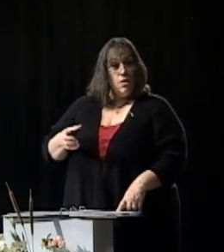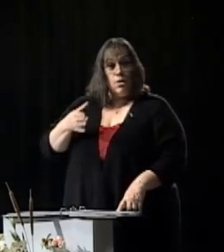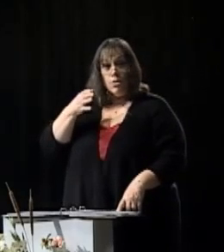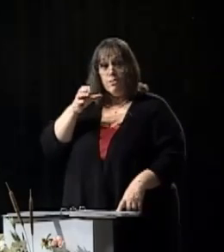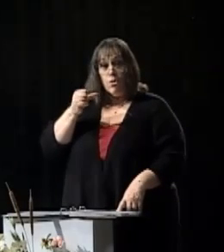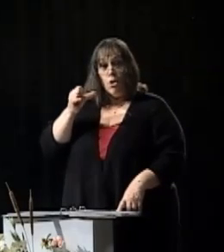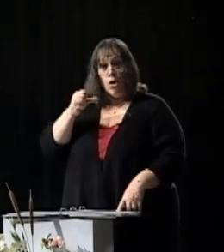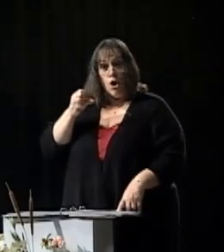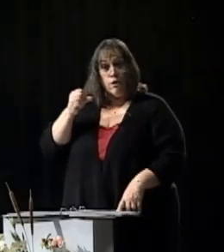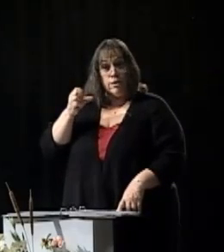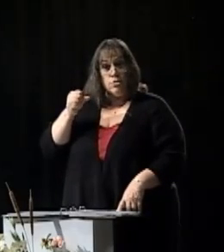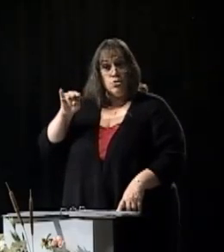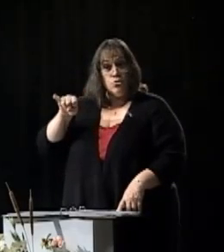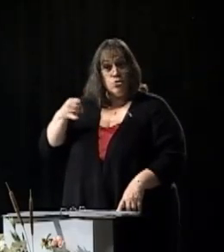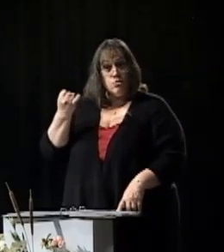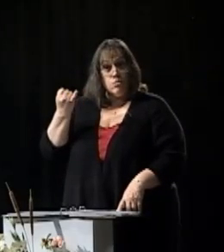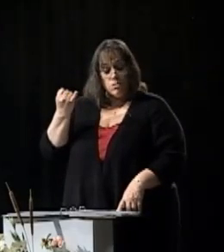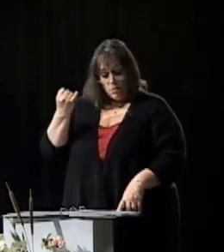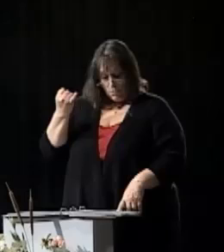You have orange juice,